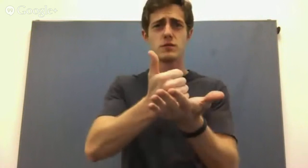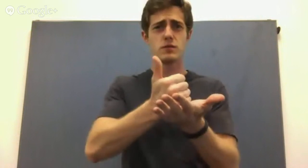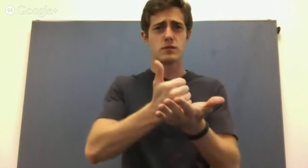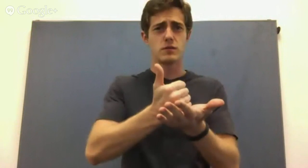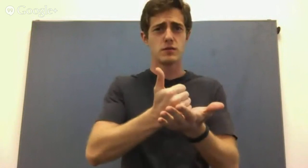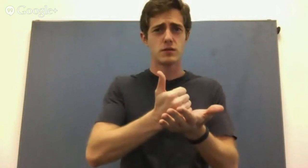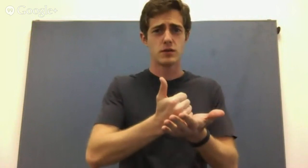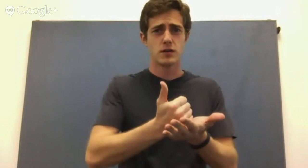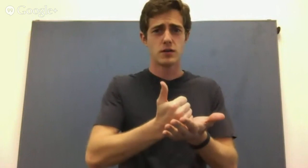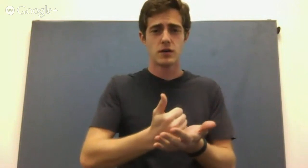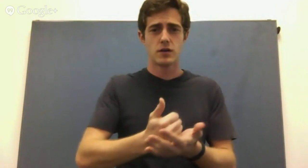hope.